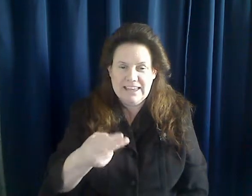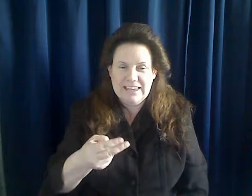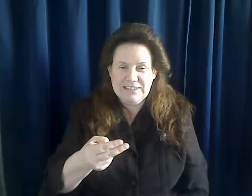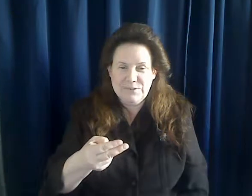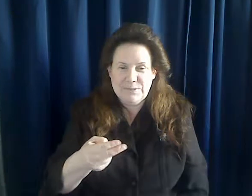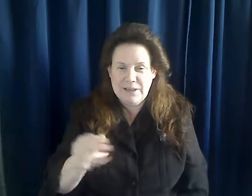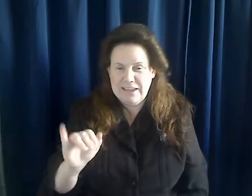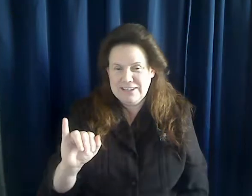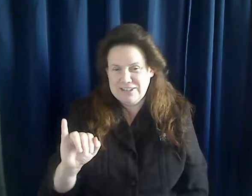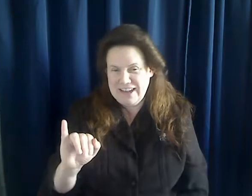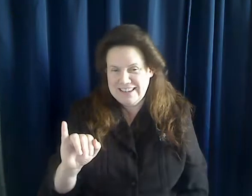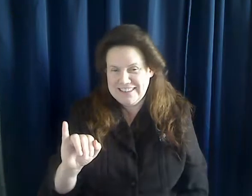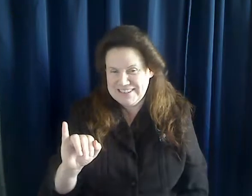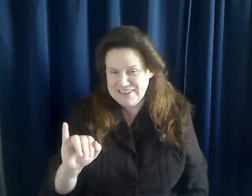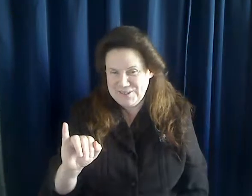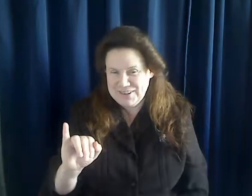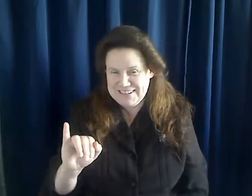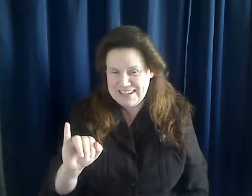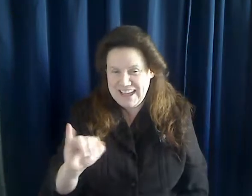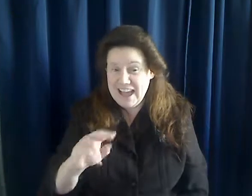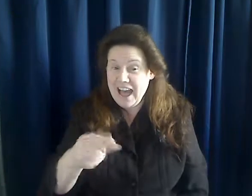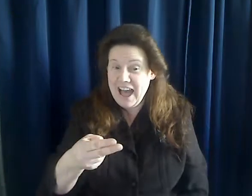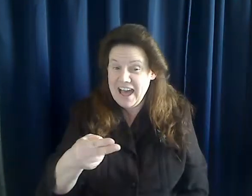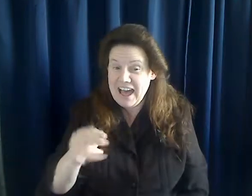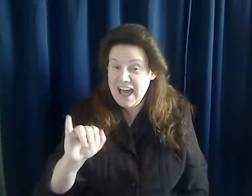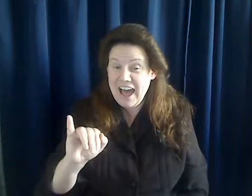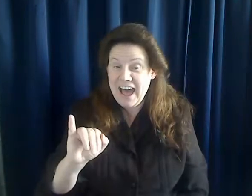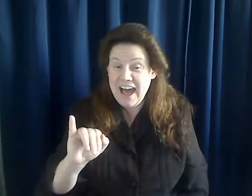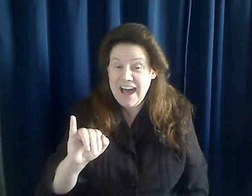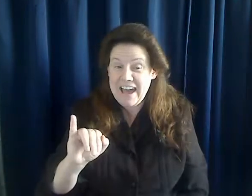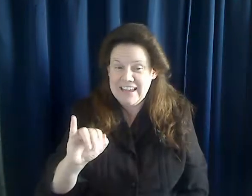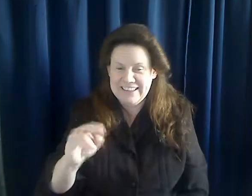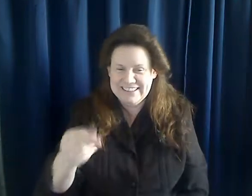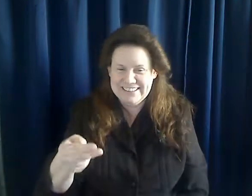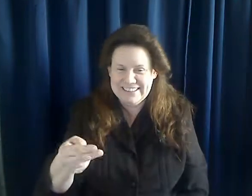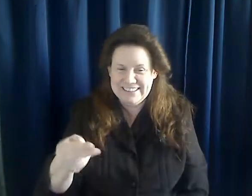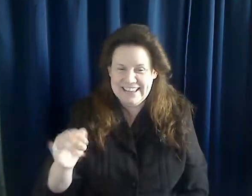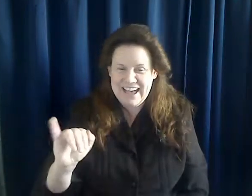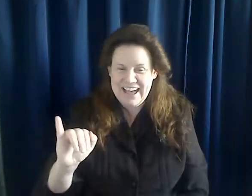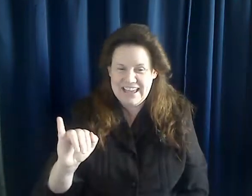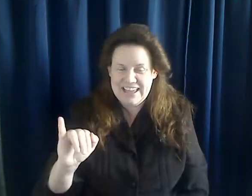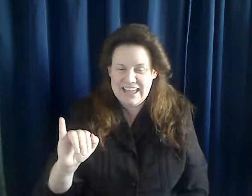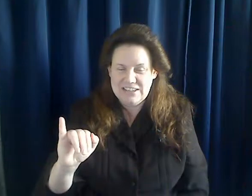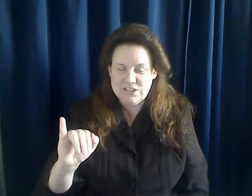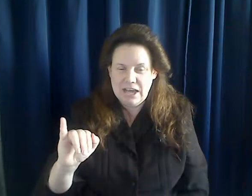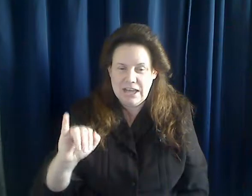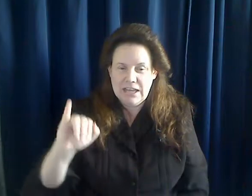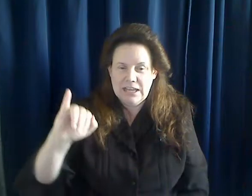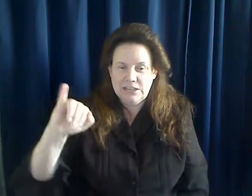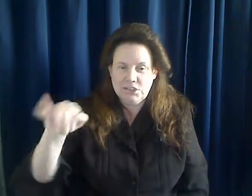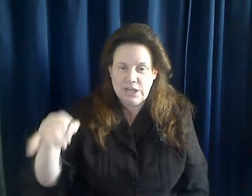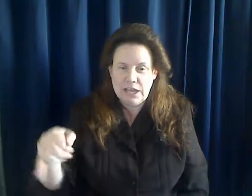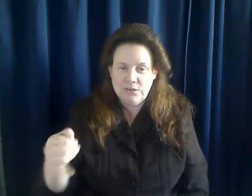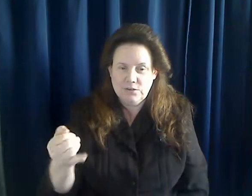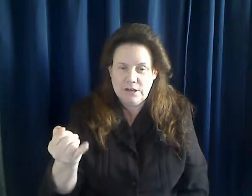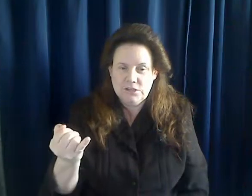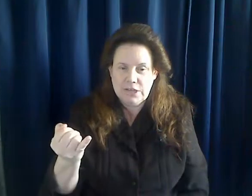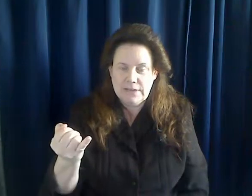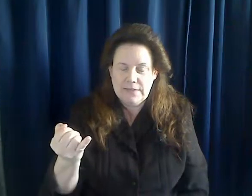And if you spell H-I, that's another way to say hi. Hi. Hi. H-I. J, you draw a J in the